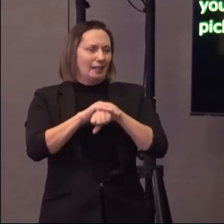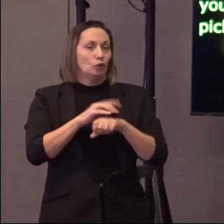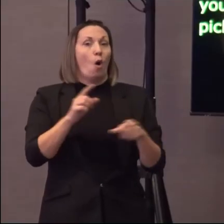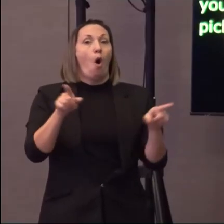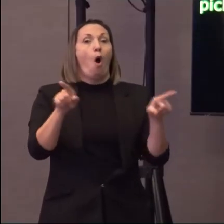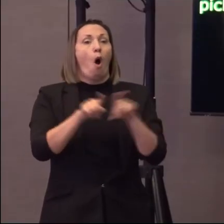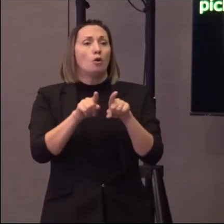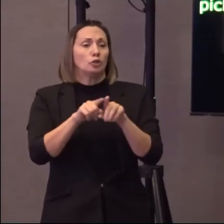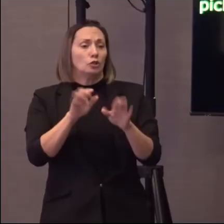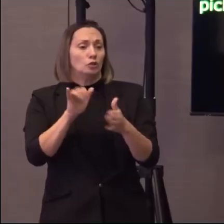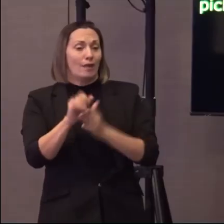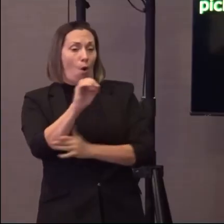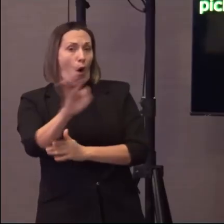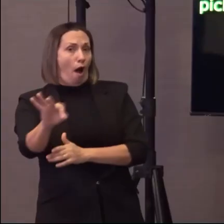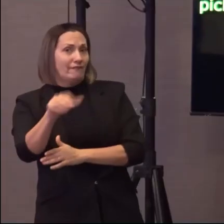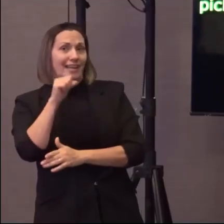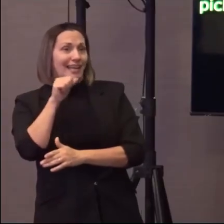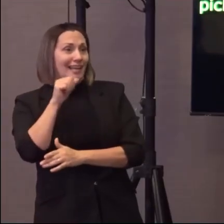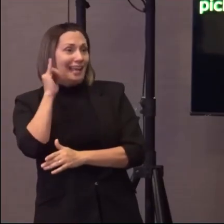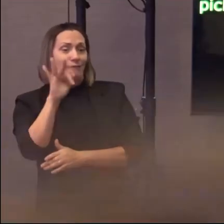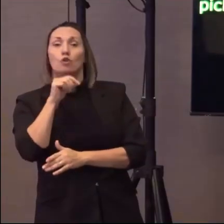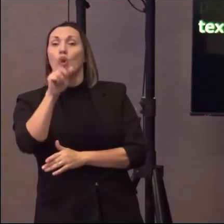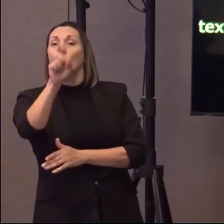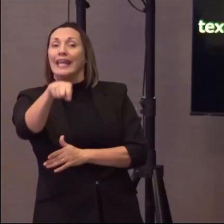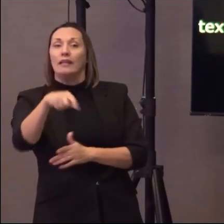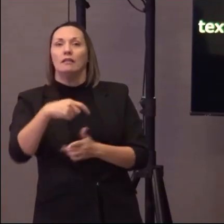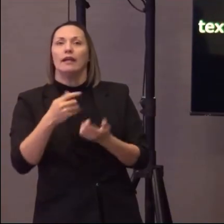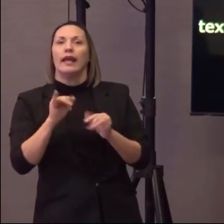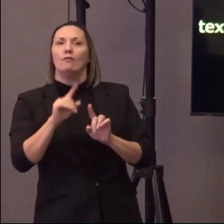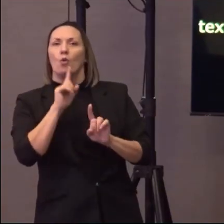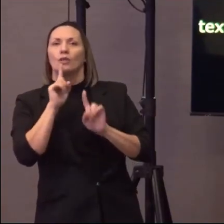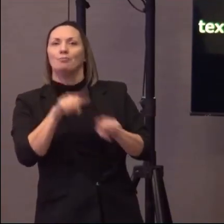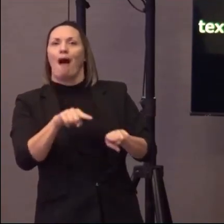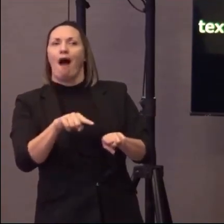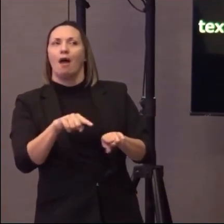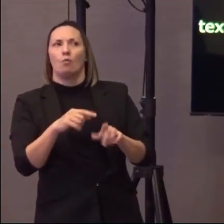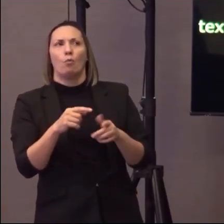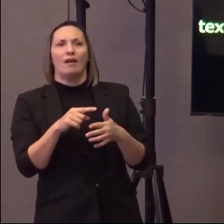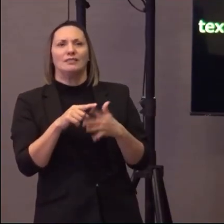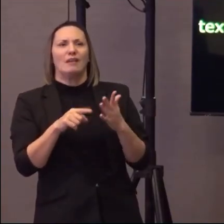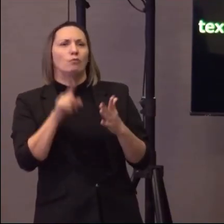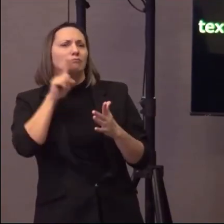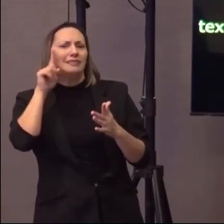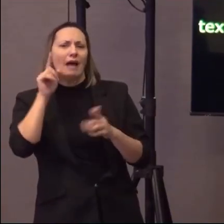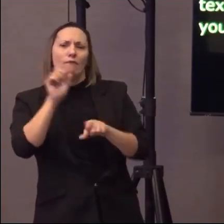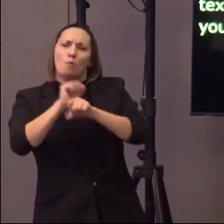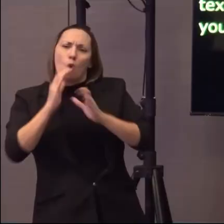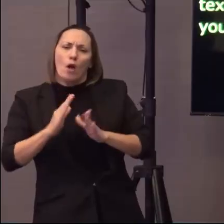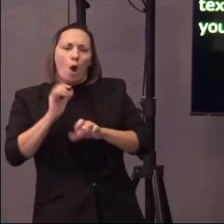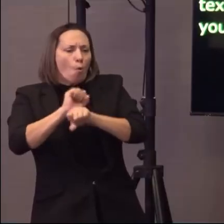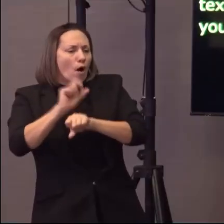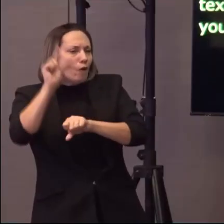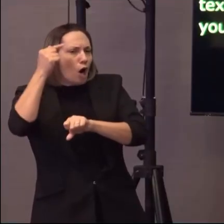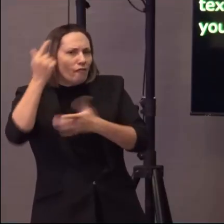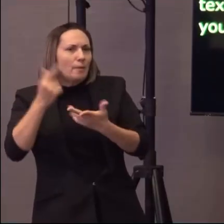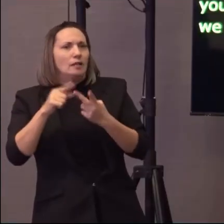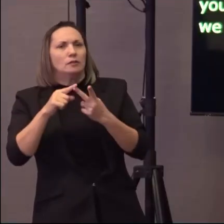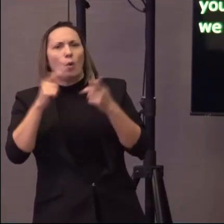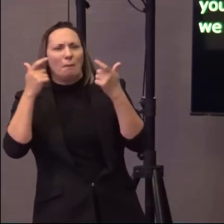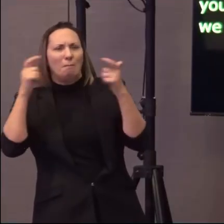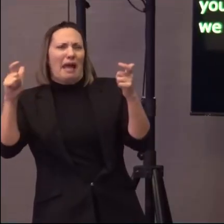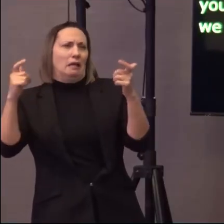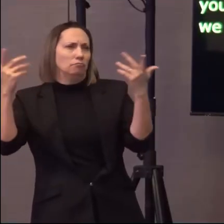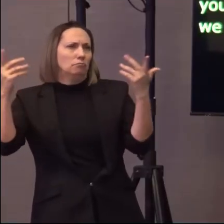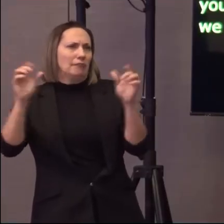to speech off if you don't need it. And then for responding, we have several deaf employees who work for the government or big